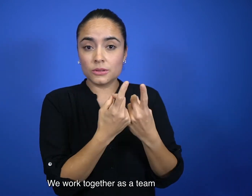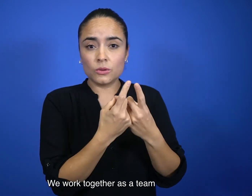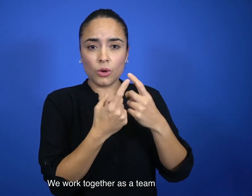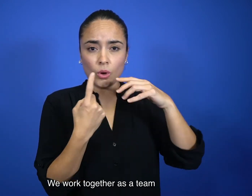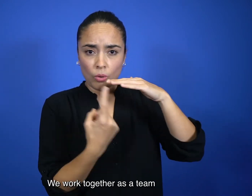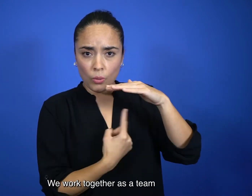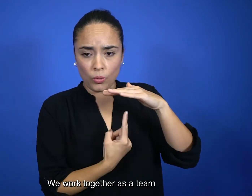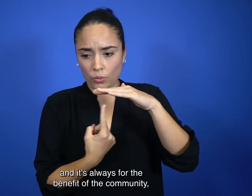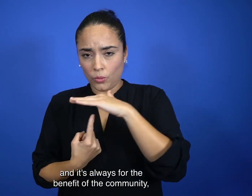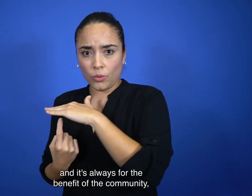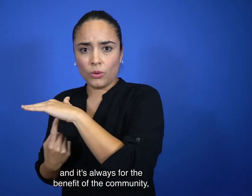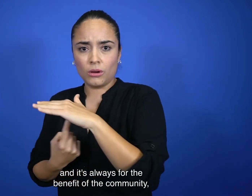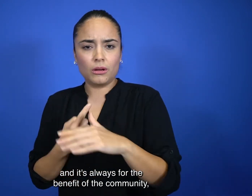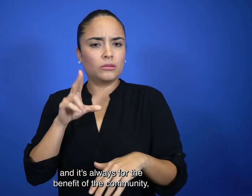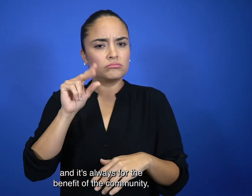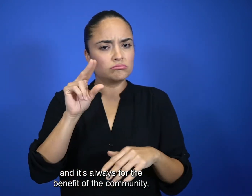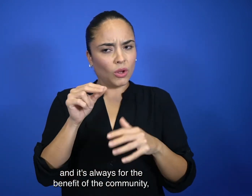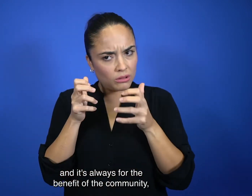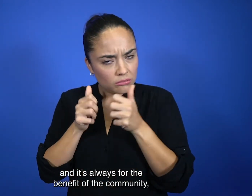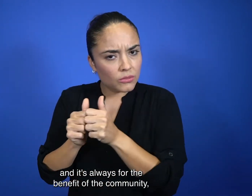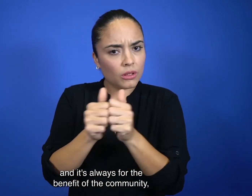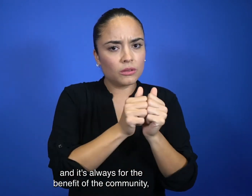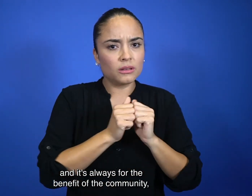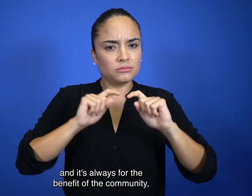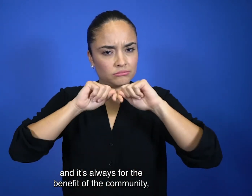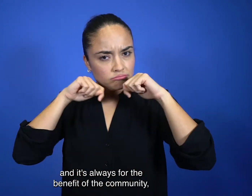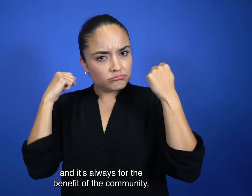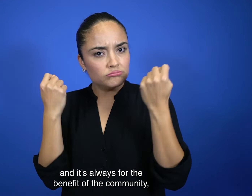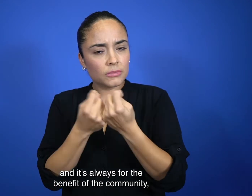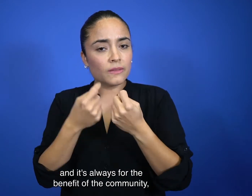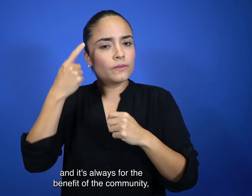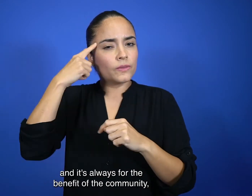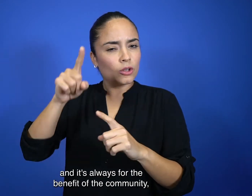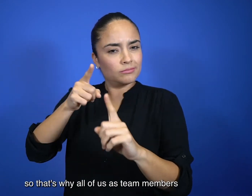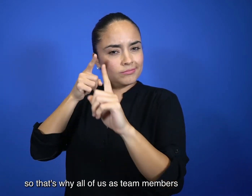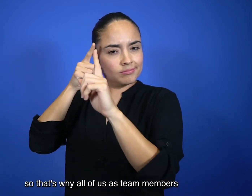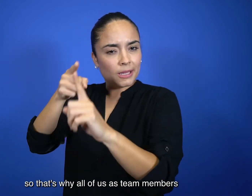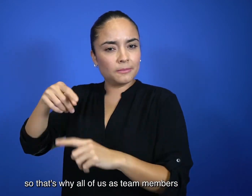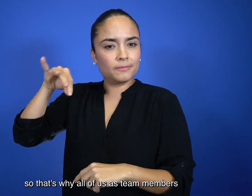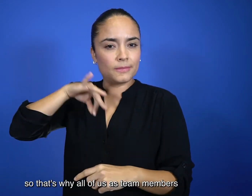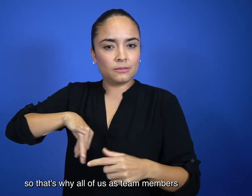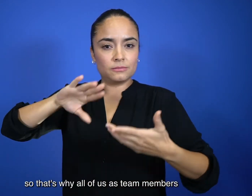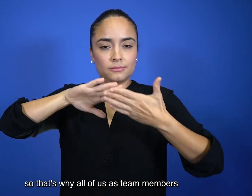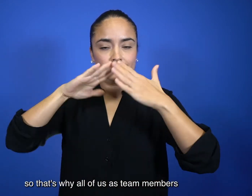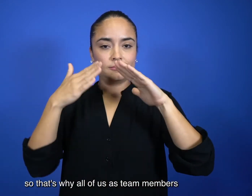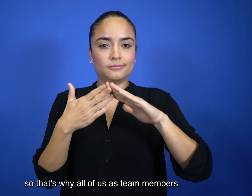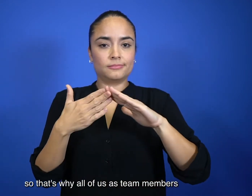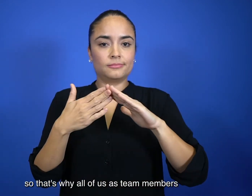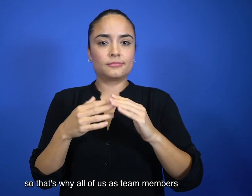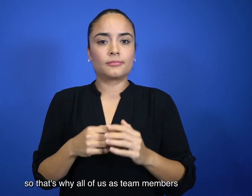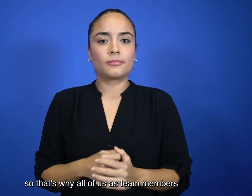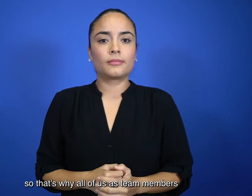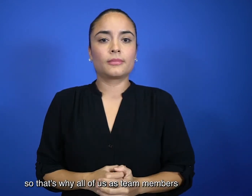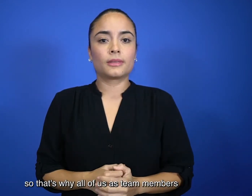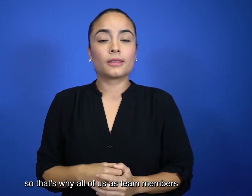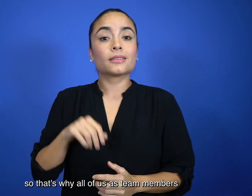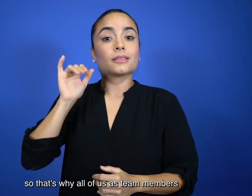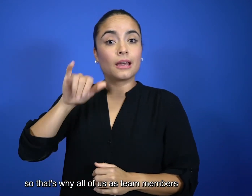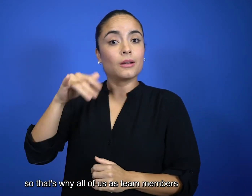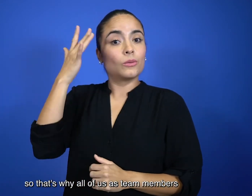team, and that, and it's always for the benefit of the community. So that's why all of us as team members, we